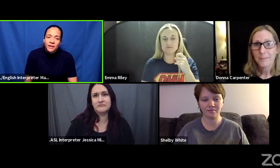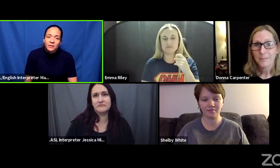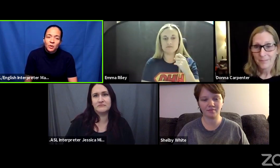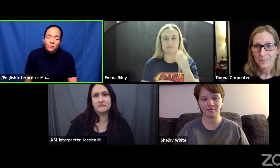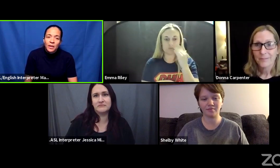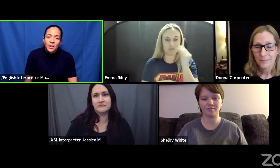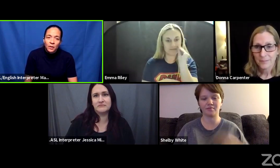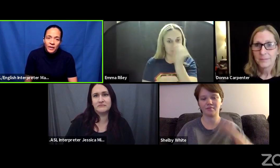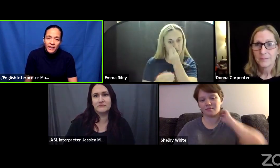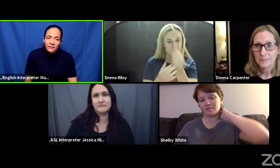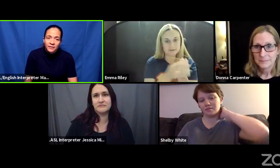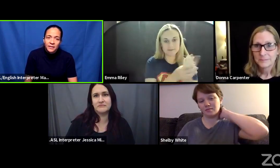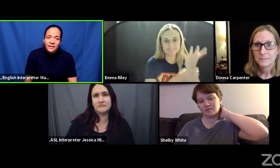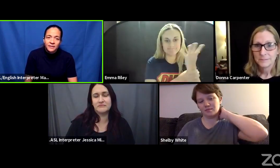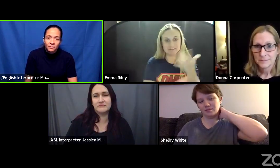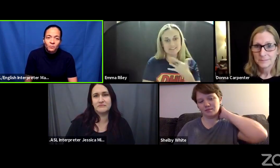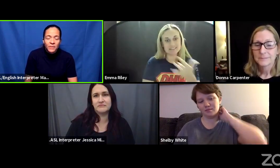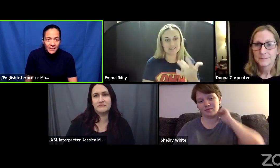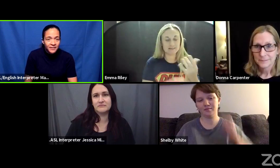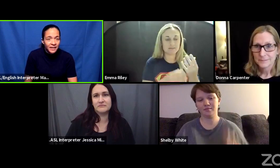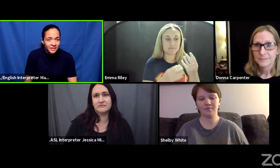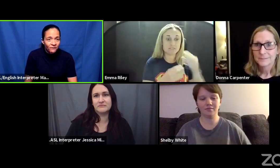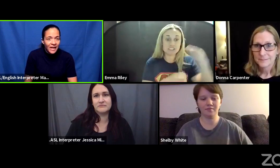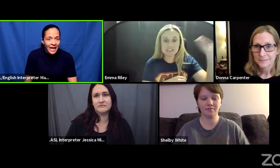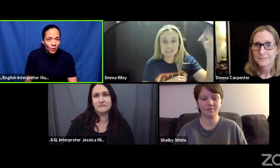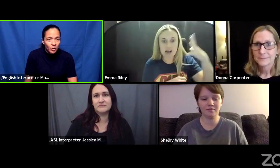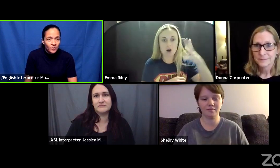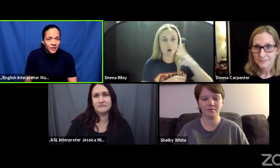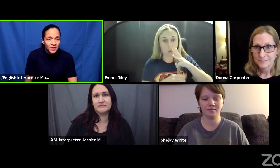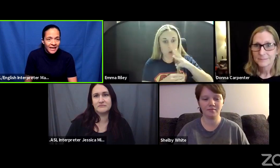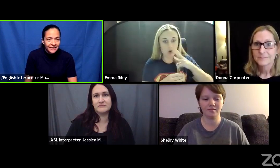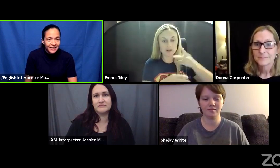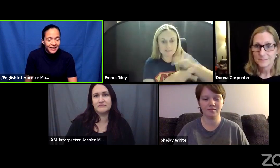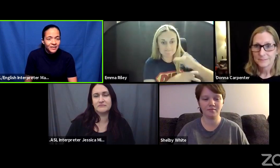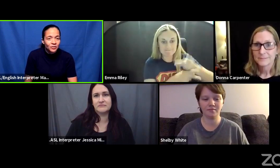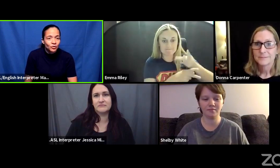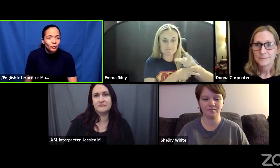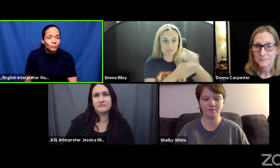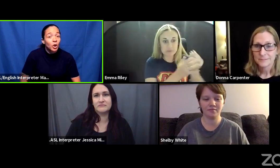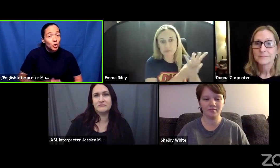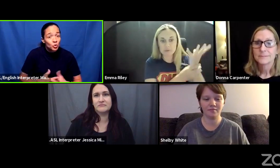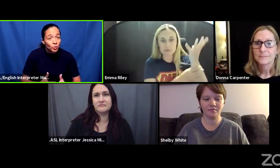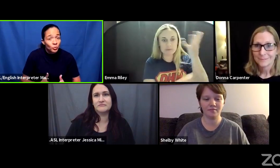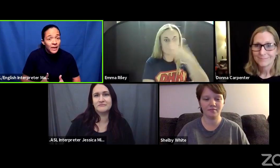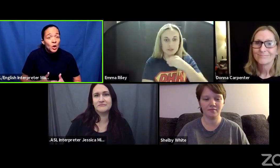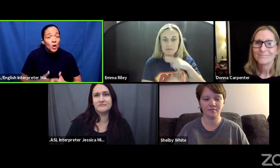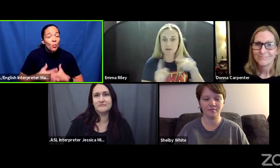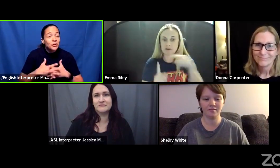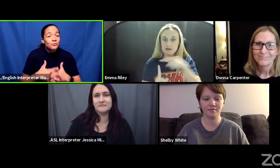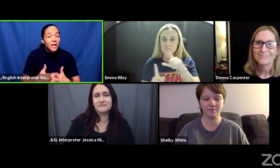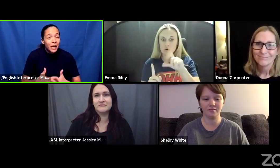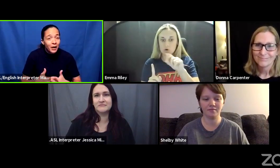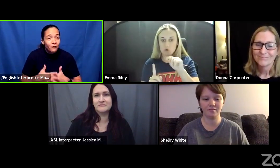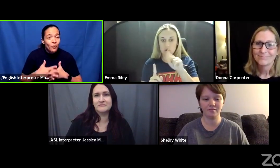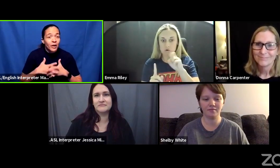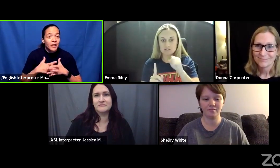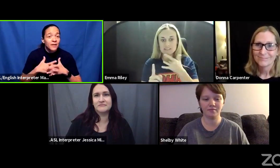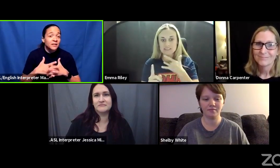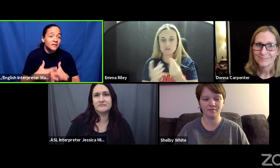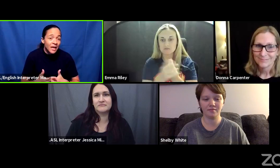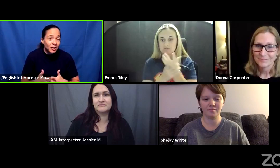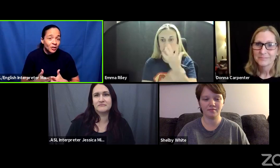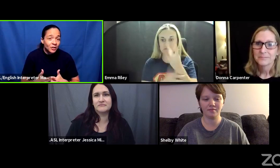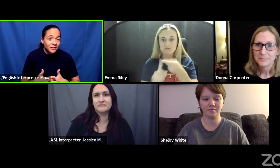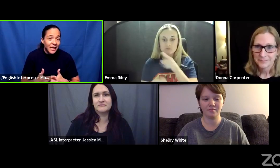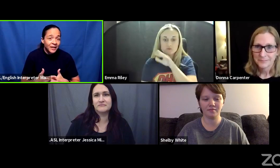I picked the blooming lotus is because it is a flower that tends to bloom when you care for it and